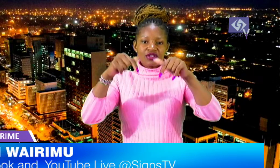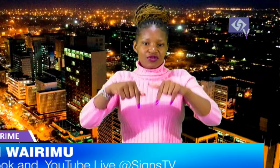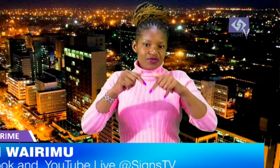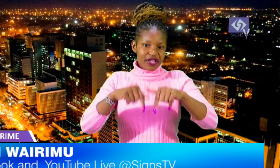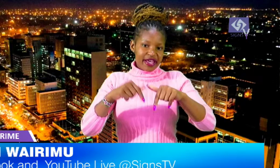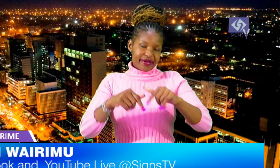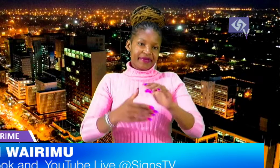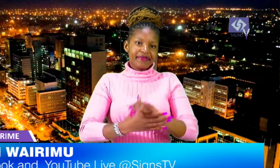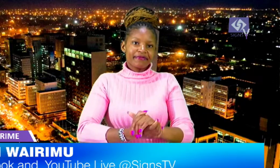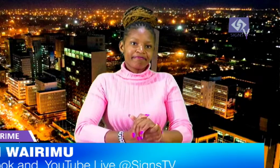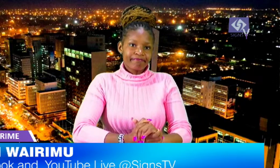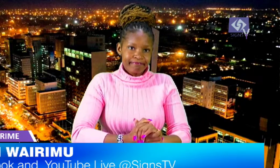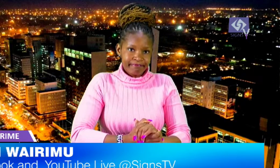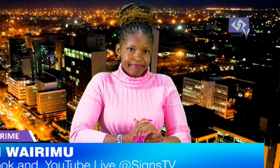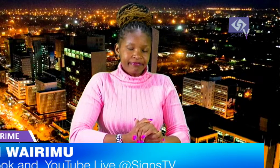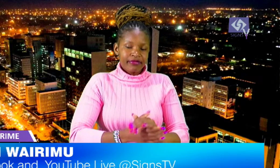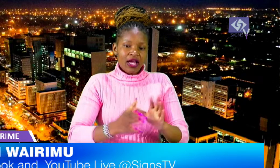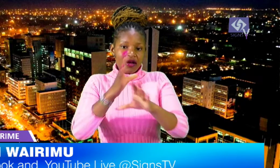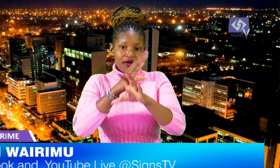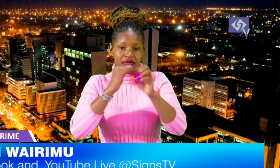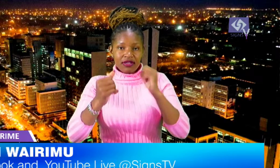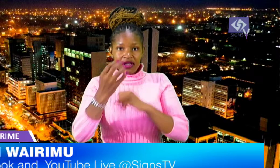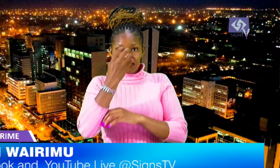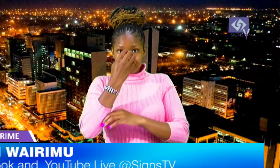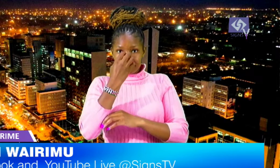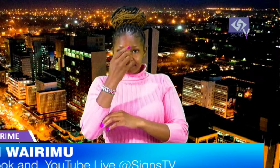voicing Asta Kendi. Allow us to focus on the news.